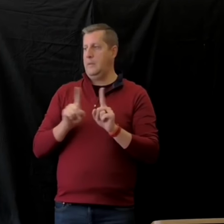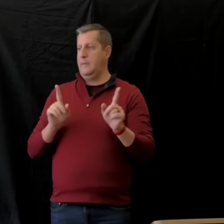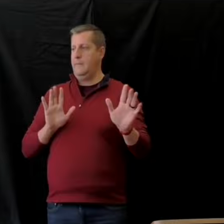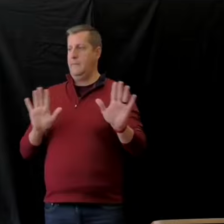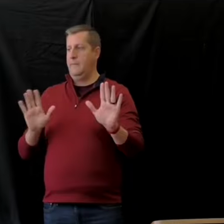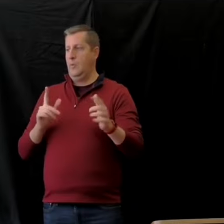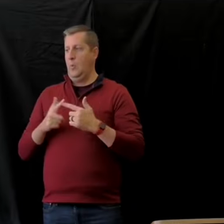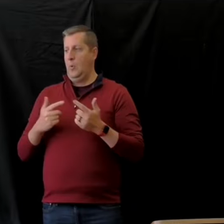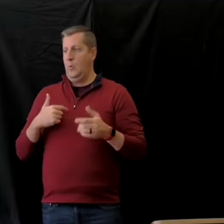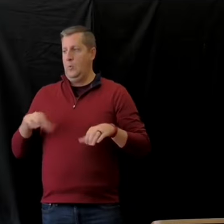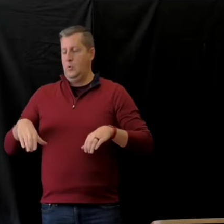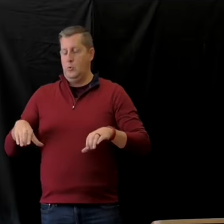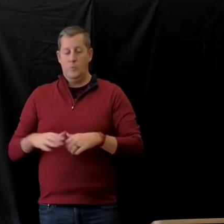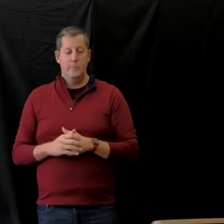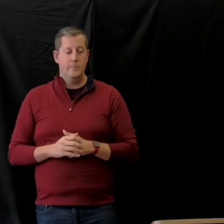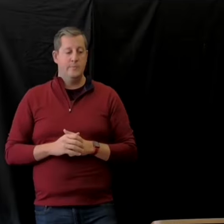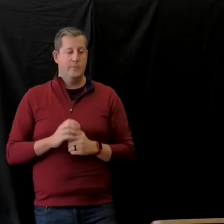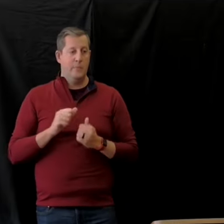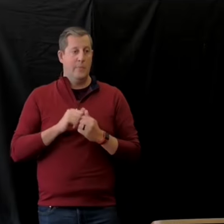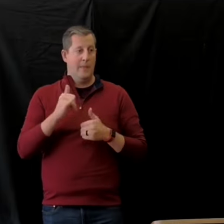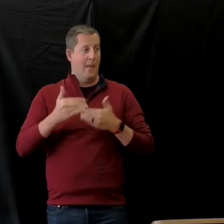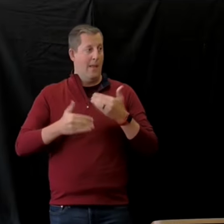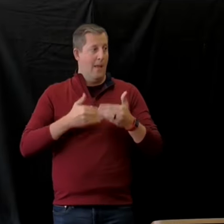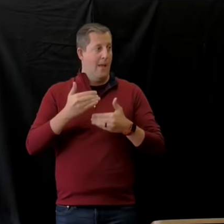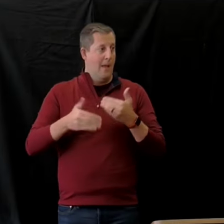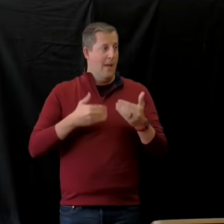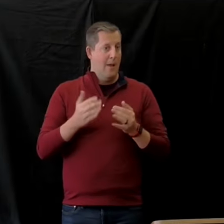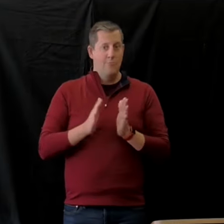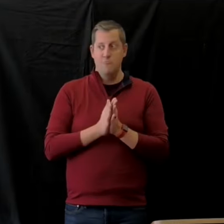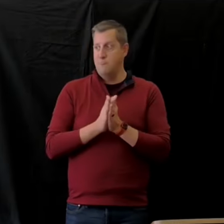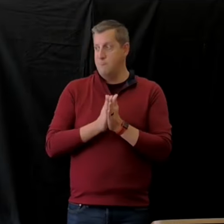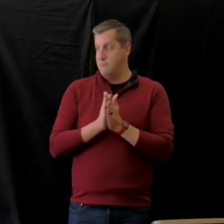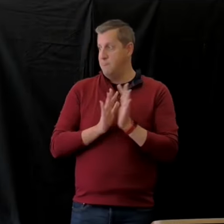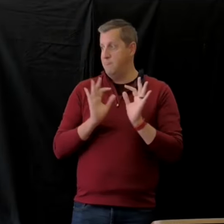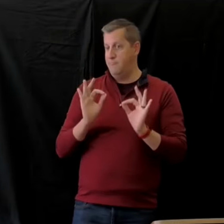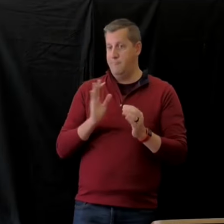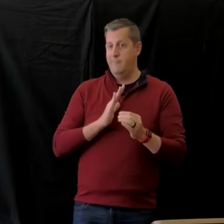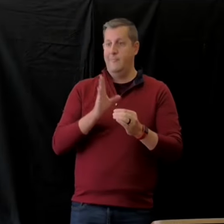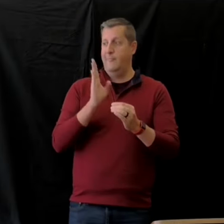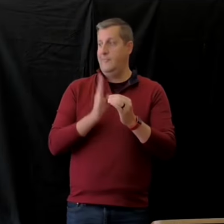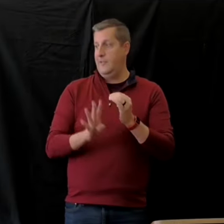And I learned how a deaf interpreter's role is different than hearing interpreters.